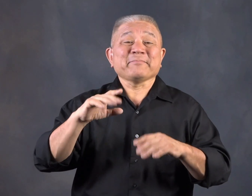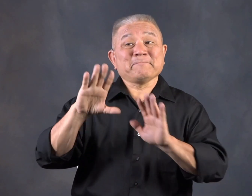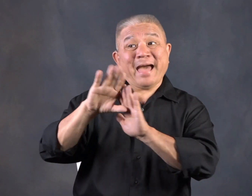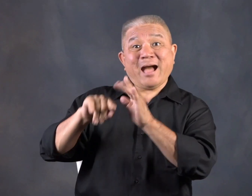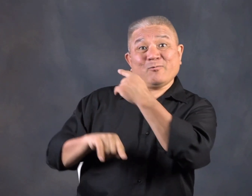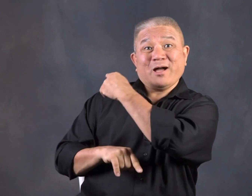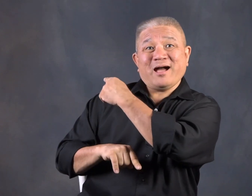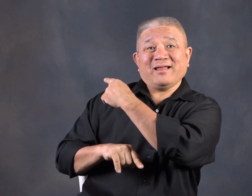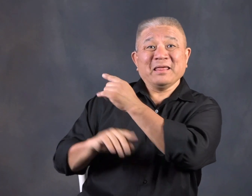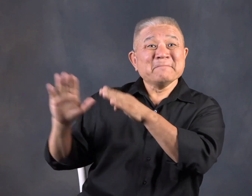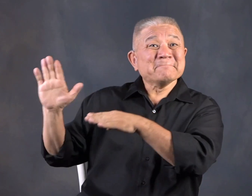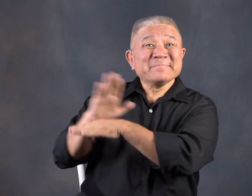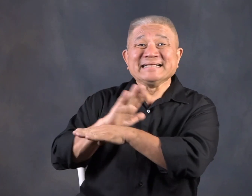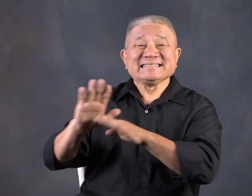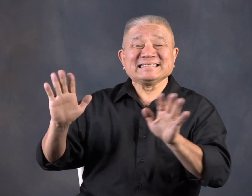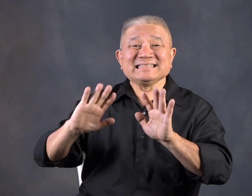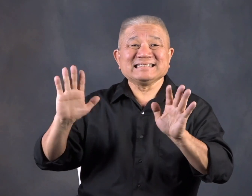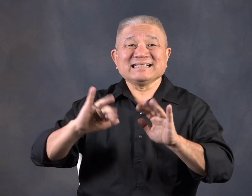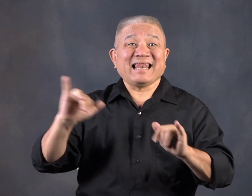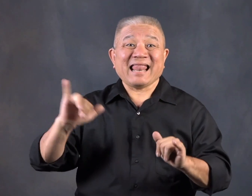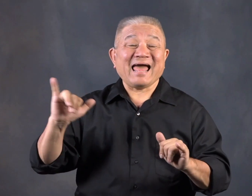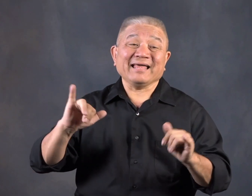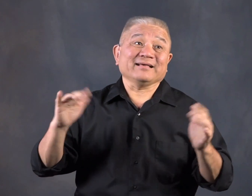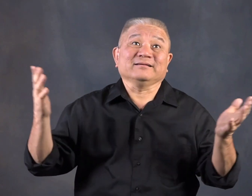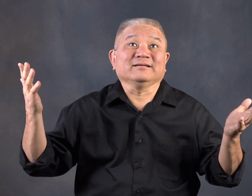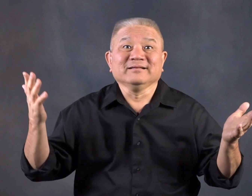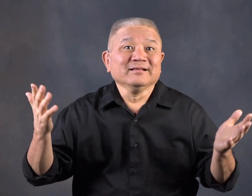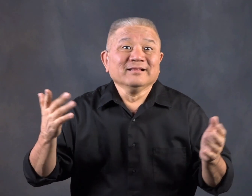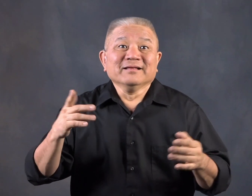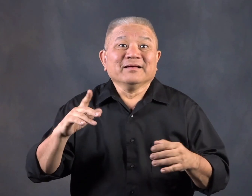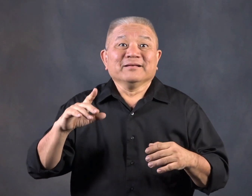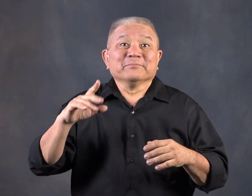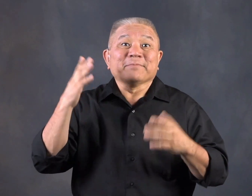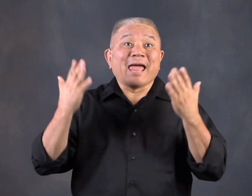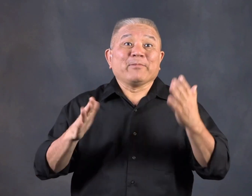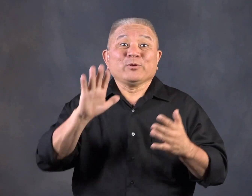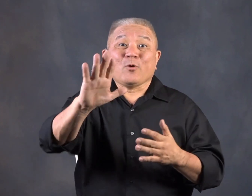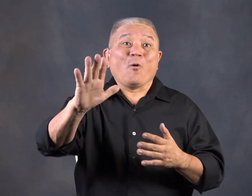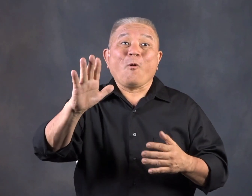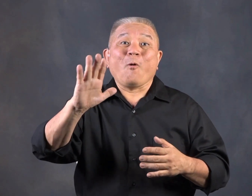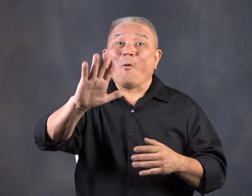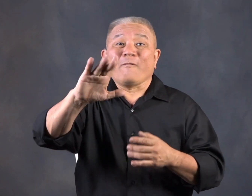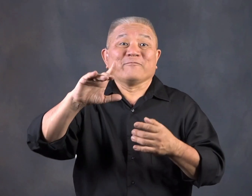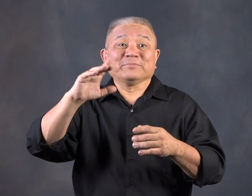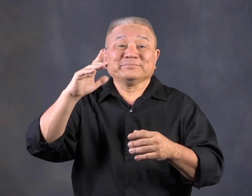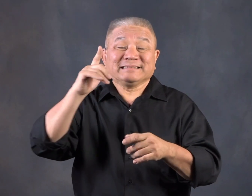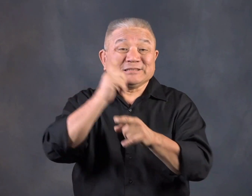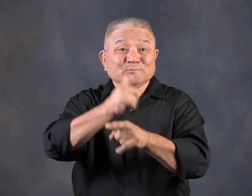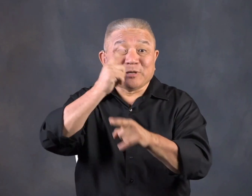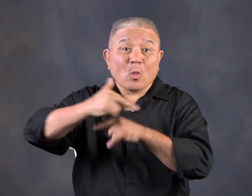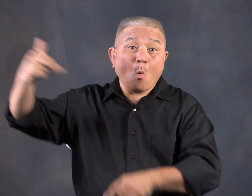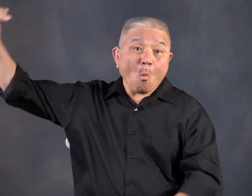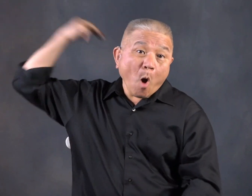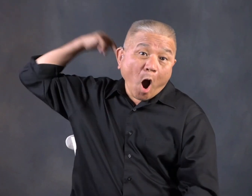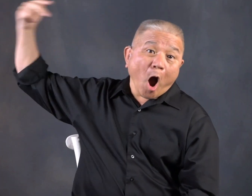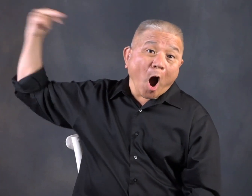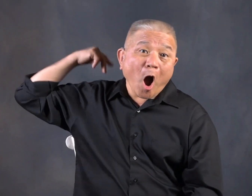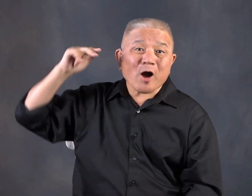shirt and background rather than have a lot of designs or a busy shirt or a busy